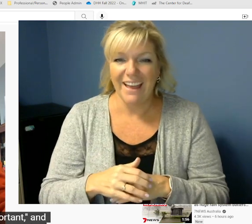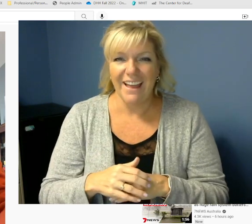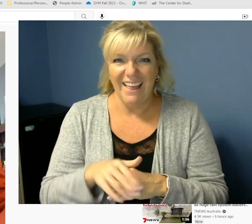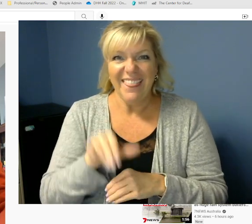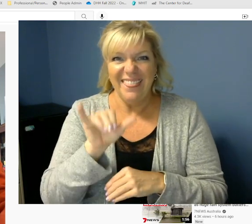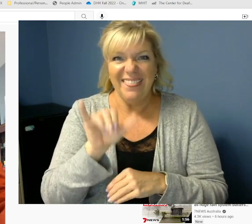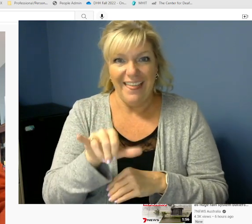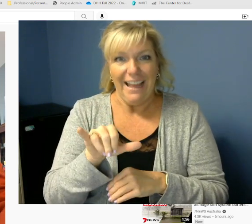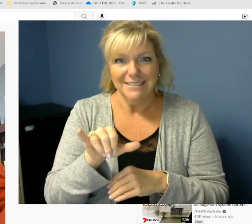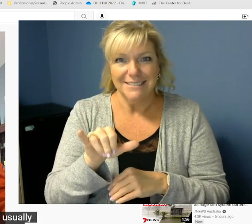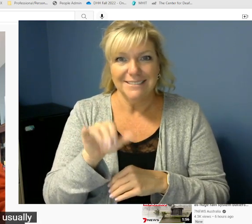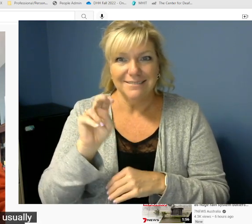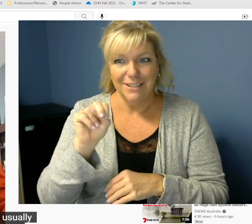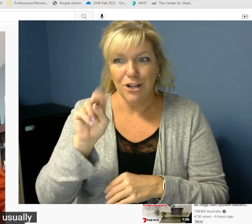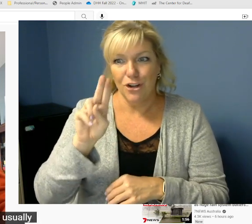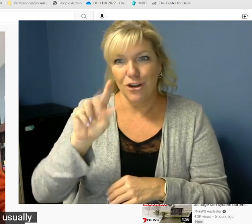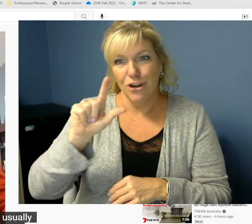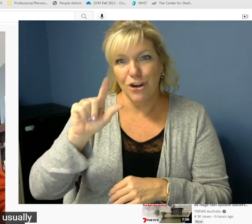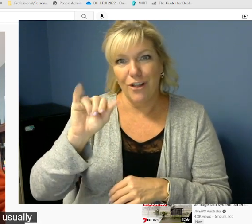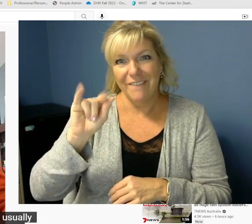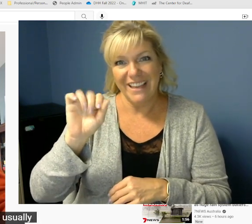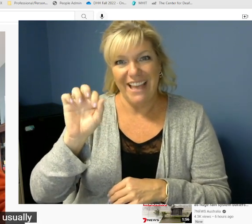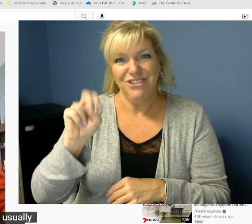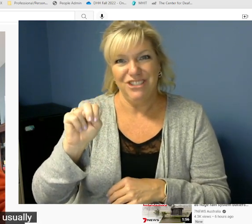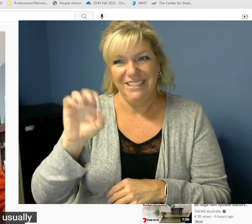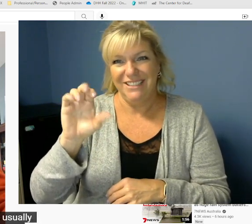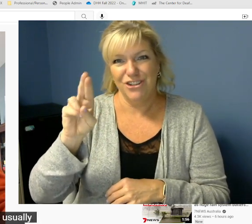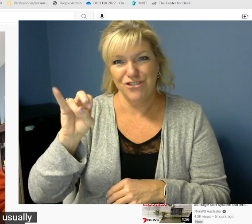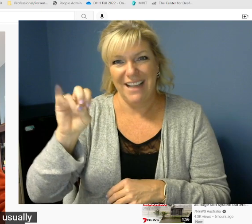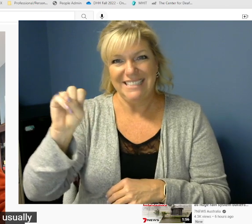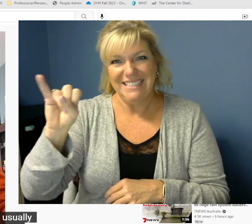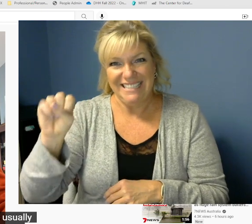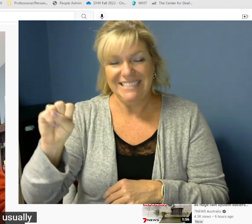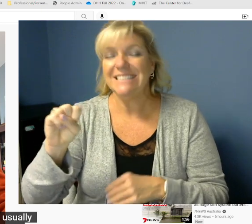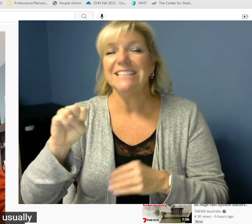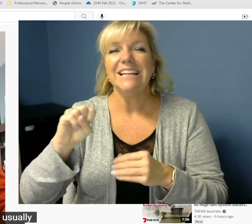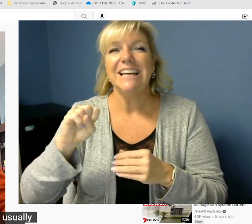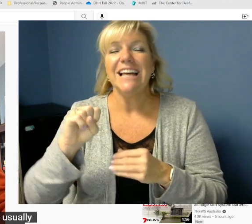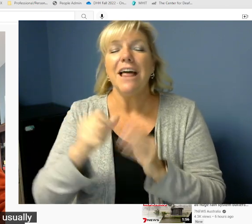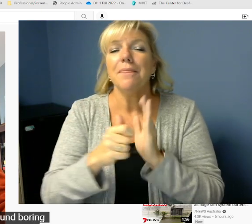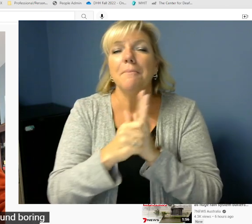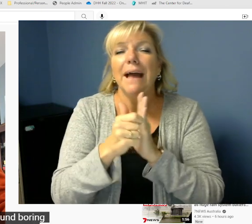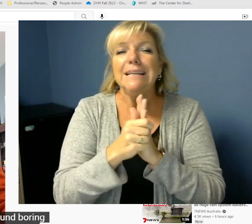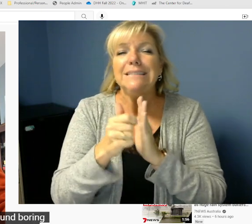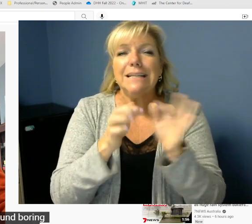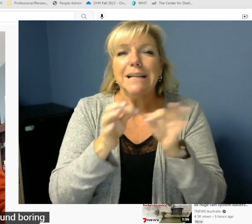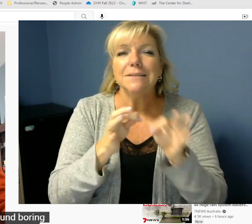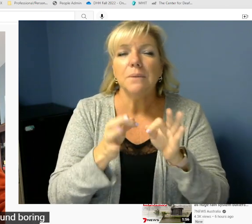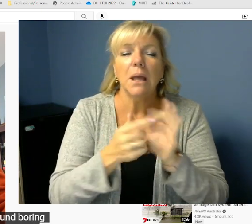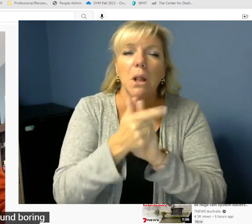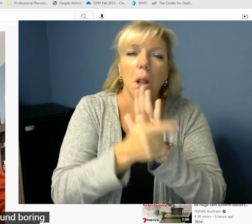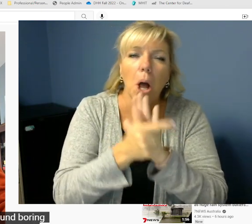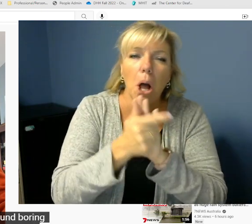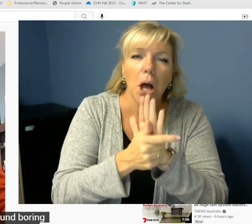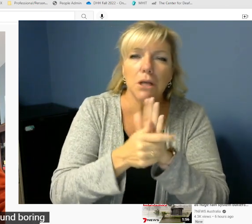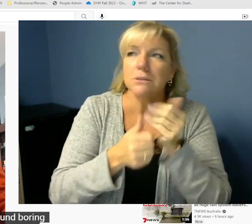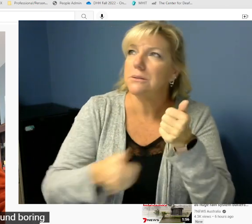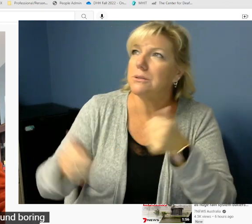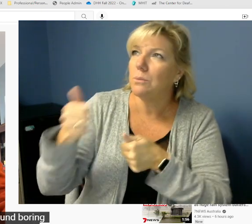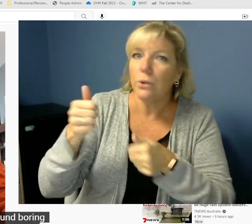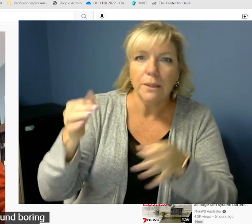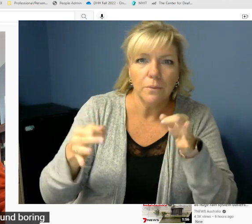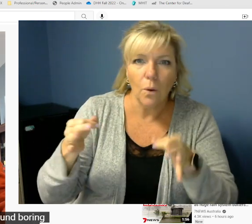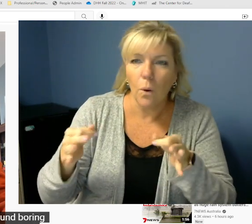nullification crisis. The section of the magazine, it was usually stuff that had to do with like laws or Supreme Court cases, which might